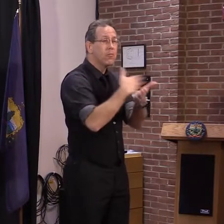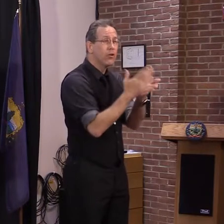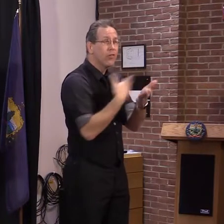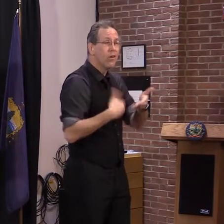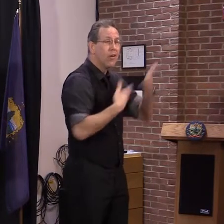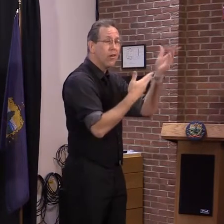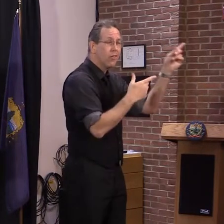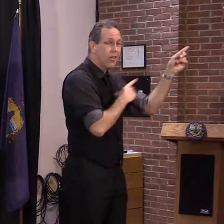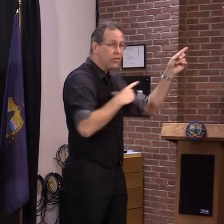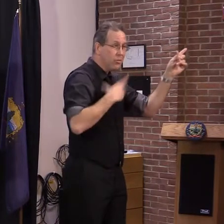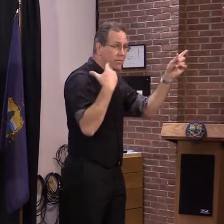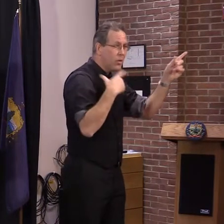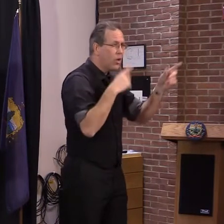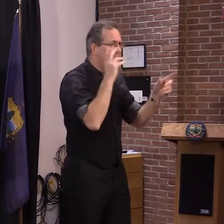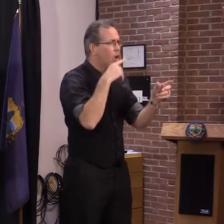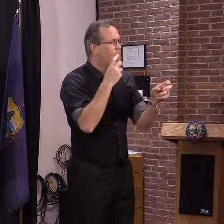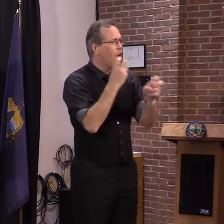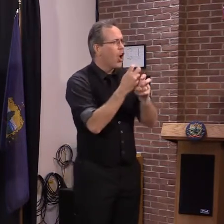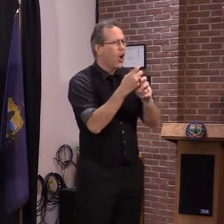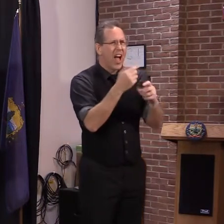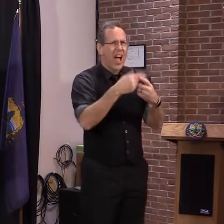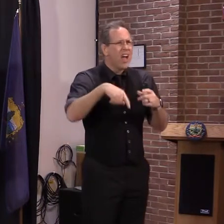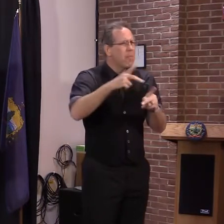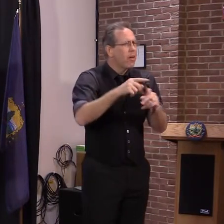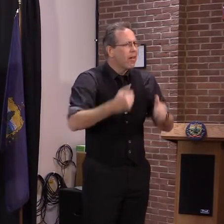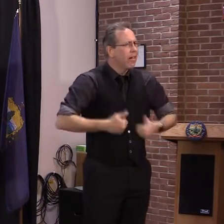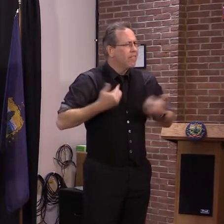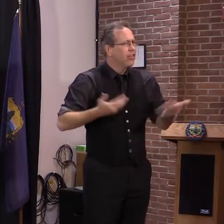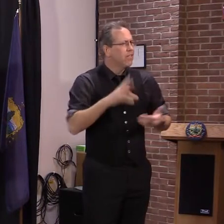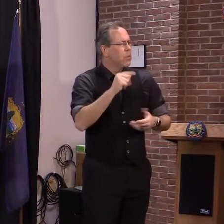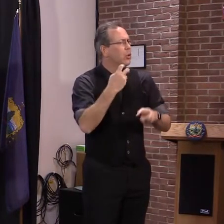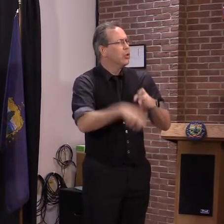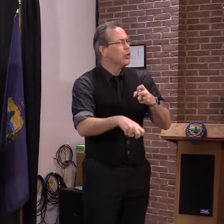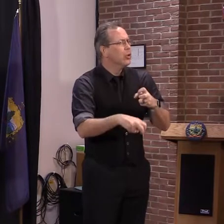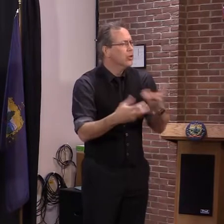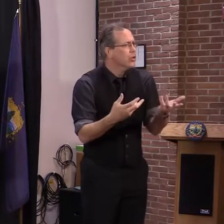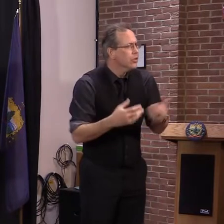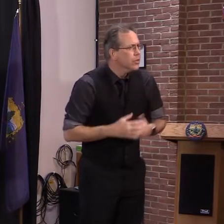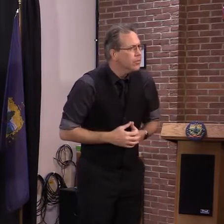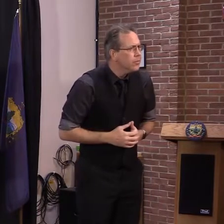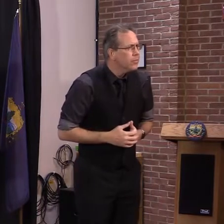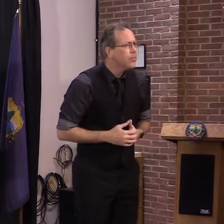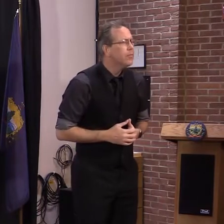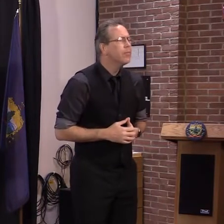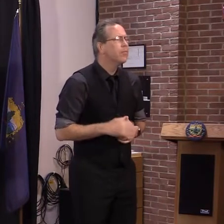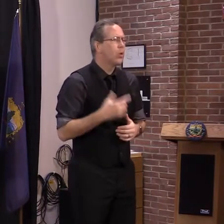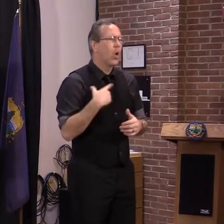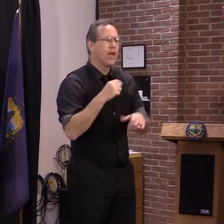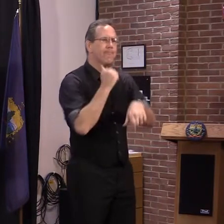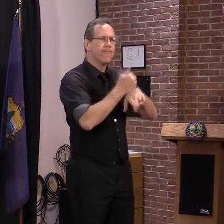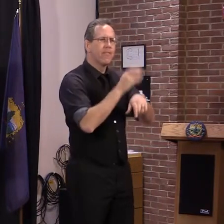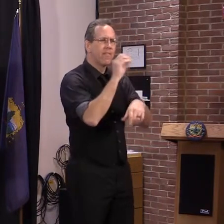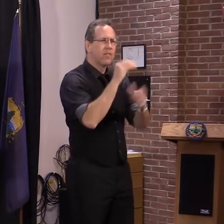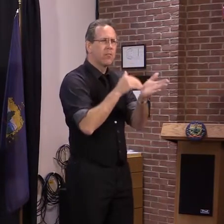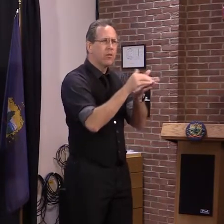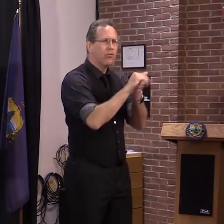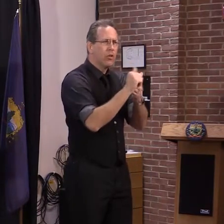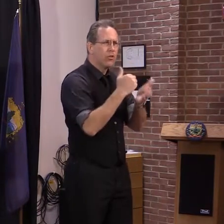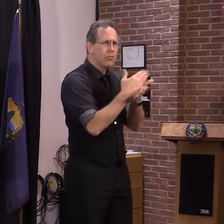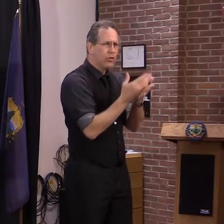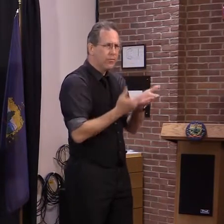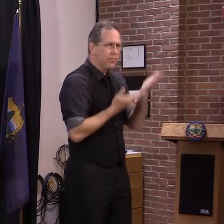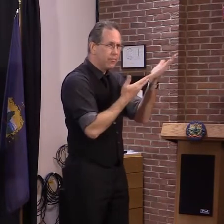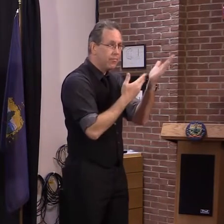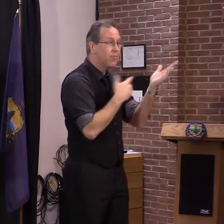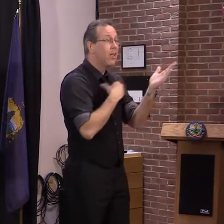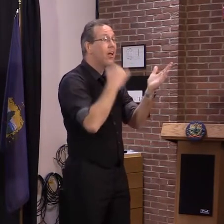I put forward a number of initiatives to provide tax relief for everyday Vermonters. My